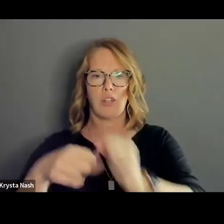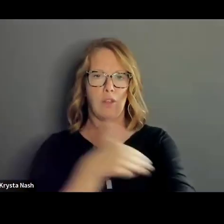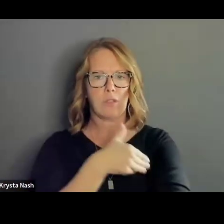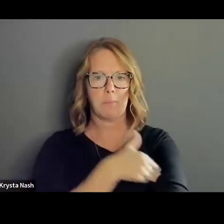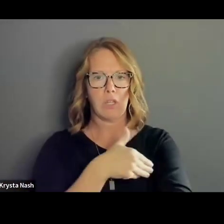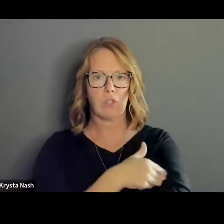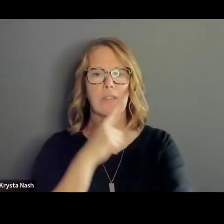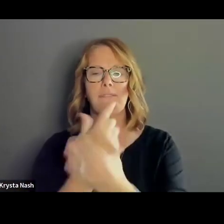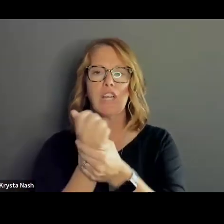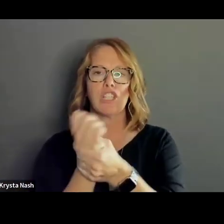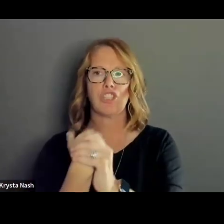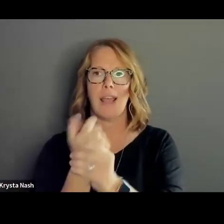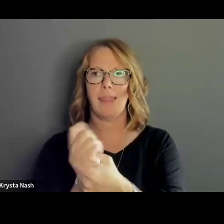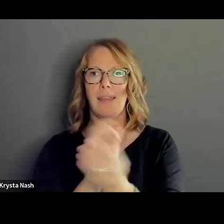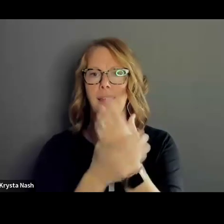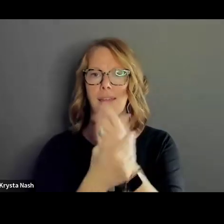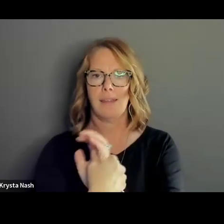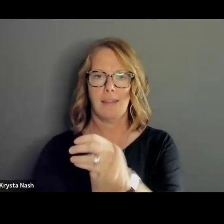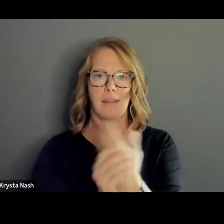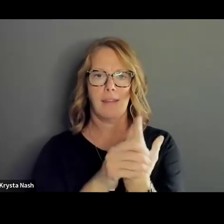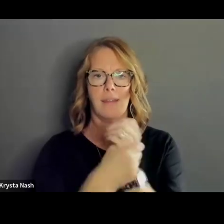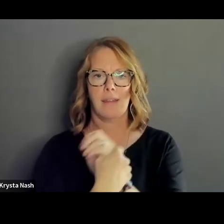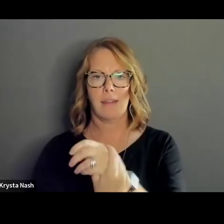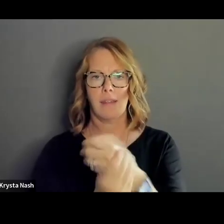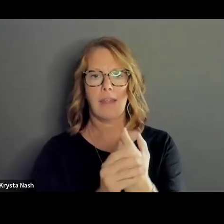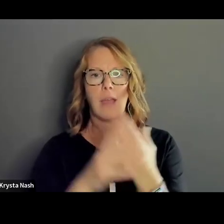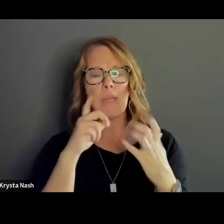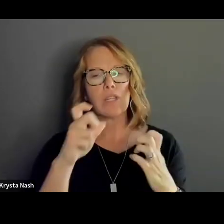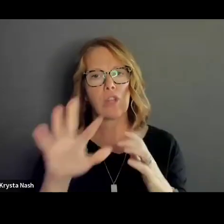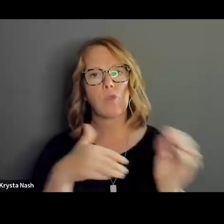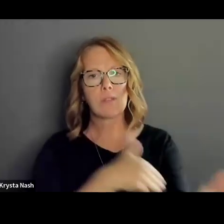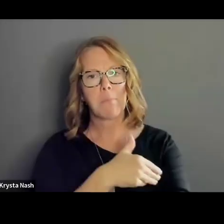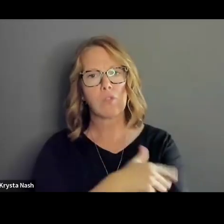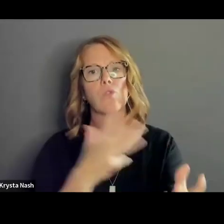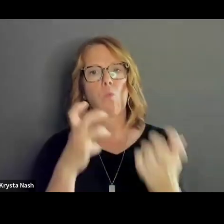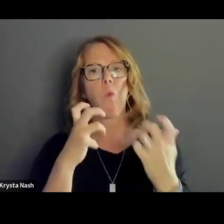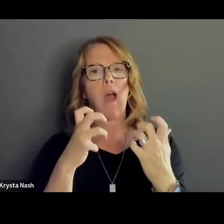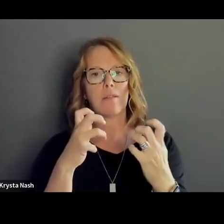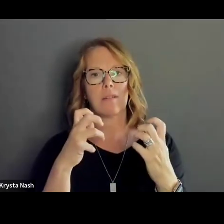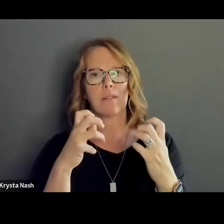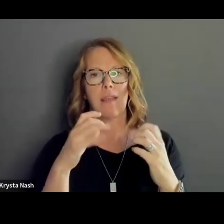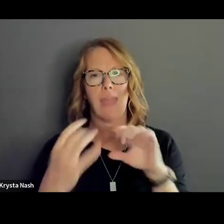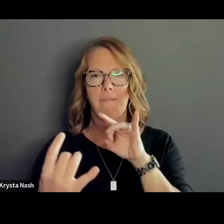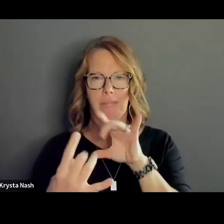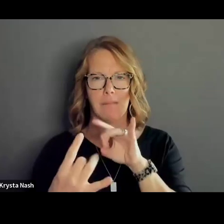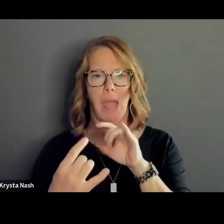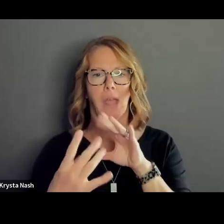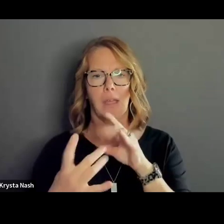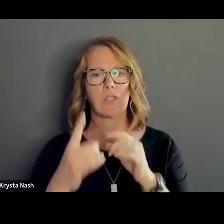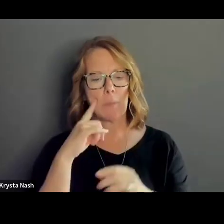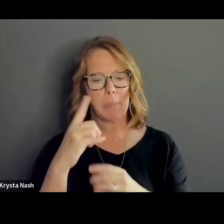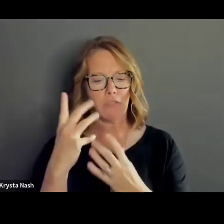just very gently because those muscles are looking for that feedback to be pulled the other way. And you want to